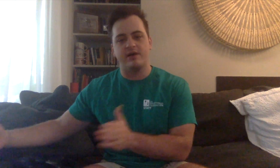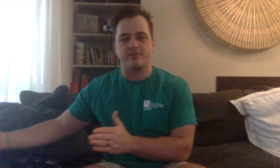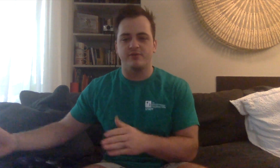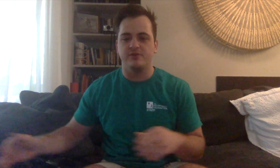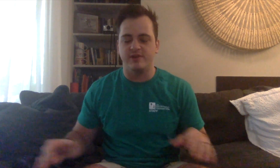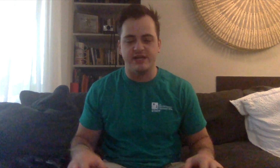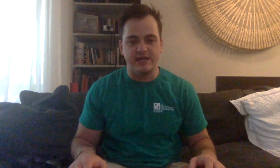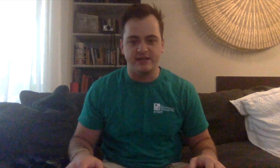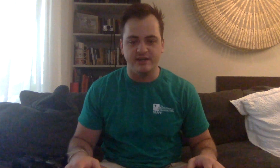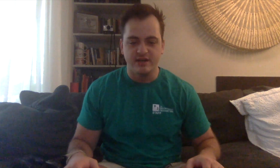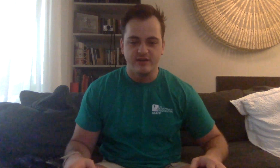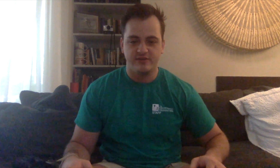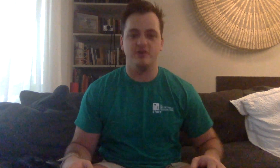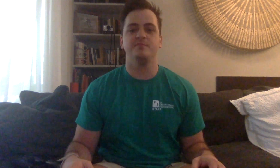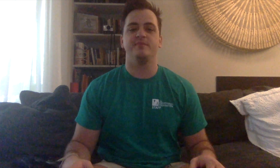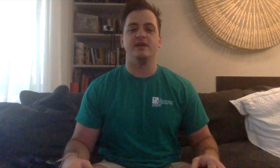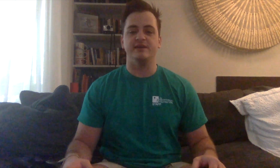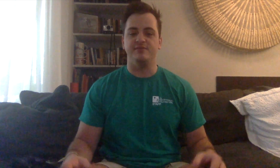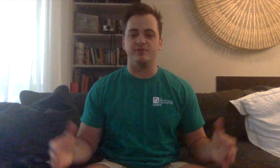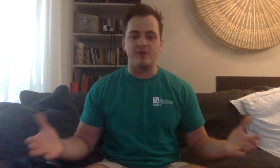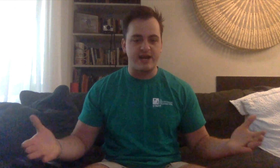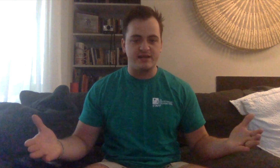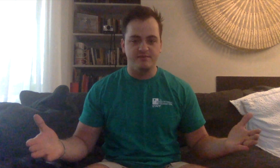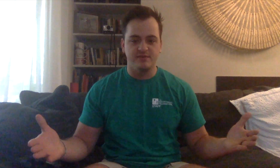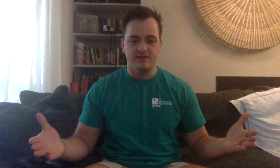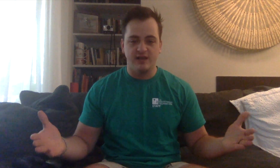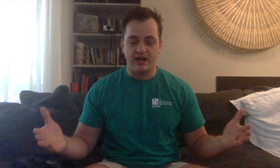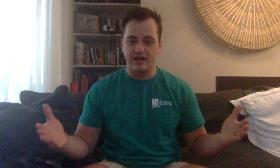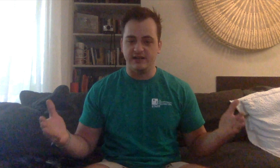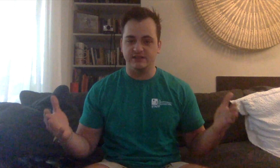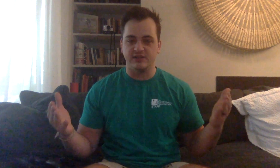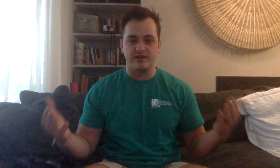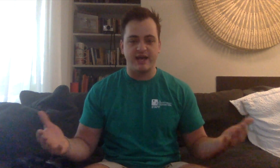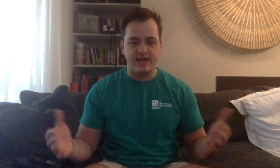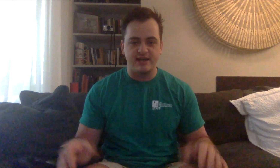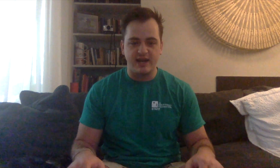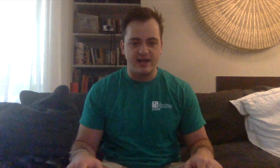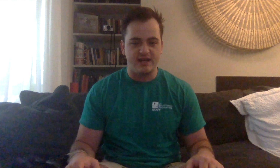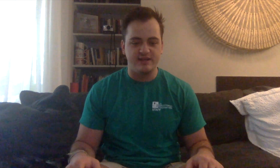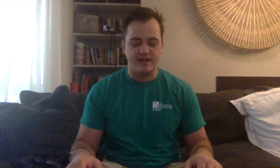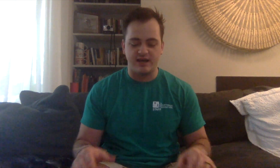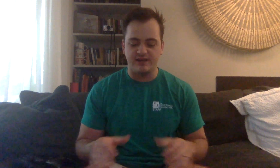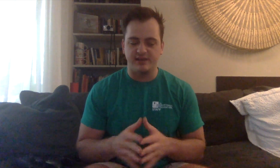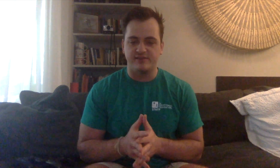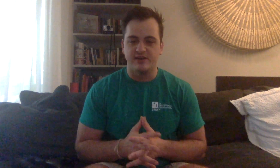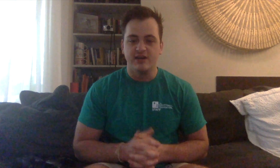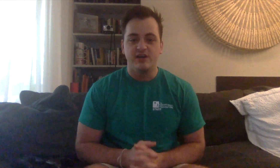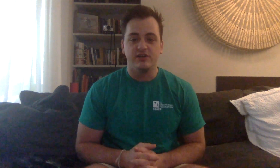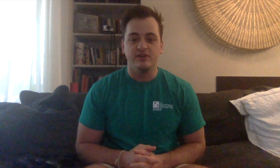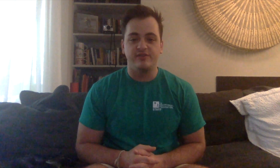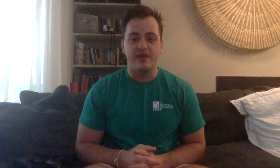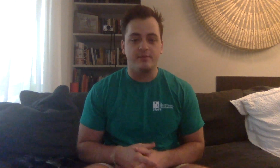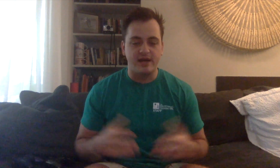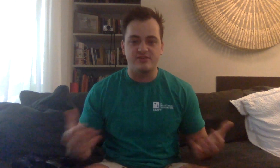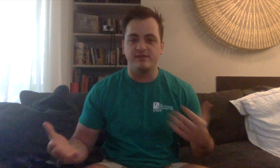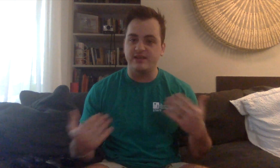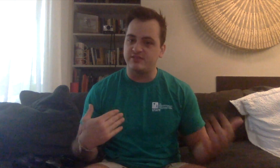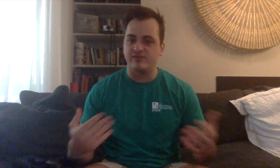through the end. So if you're ready, go ahead and let's say the Pledge of Allegiance with